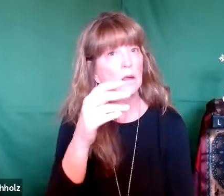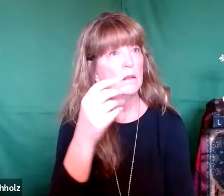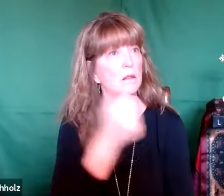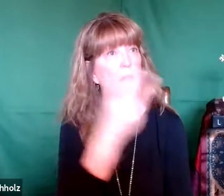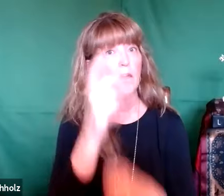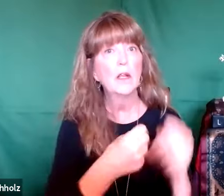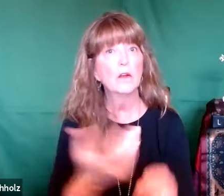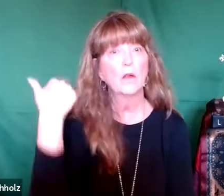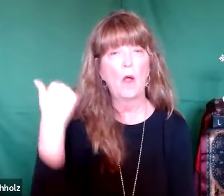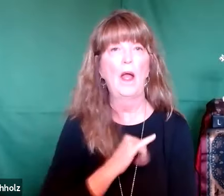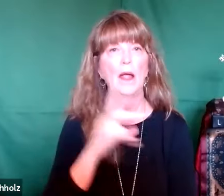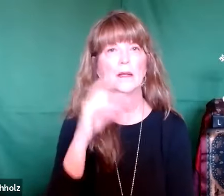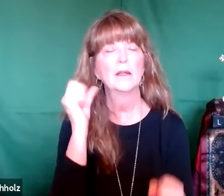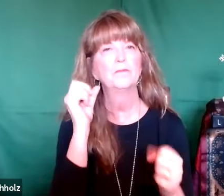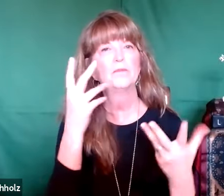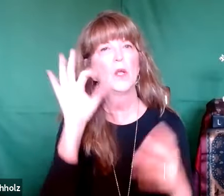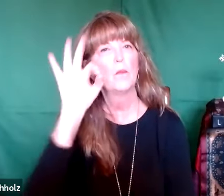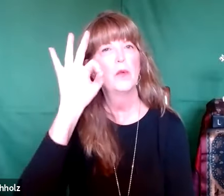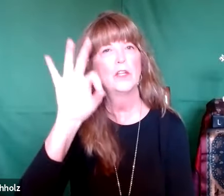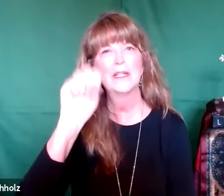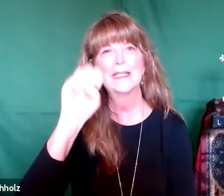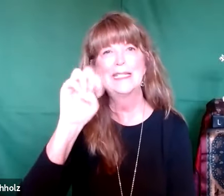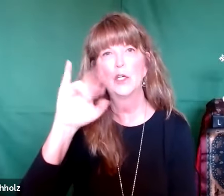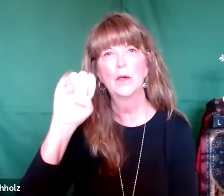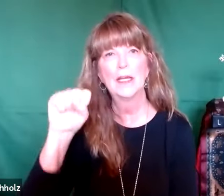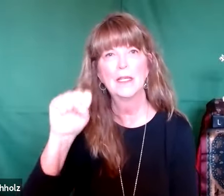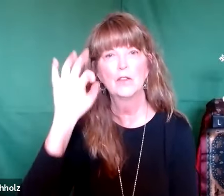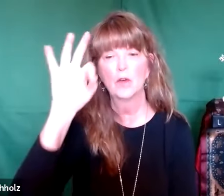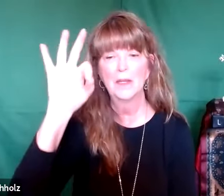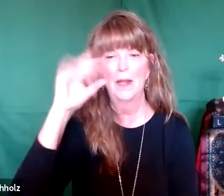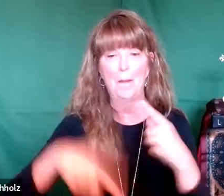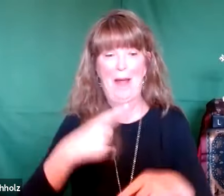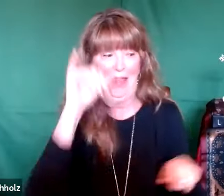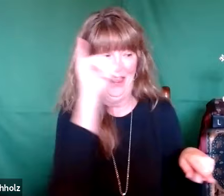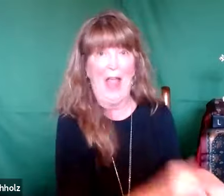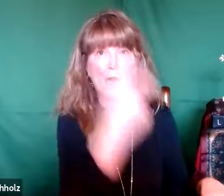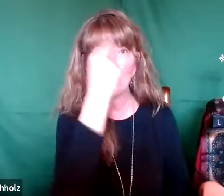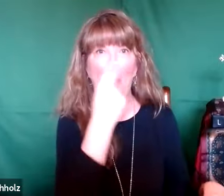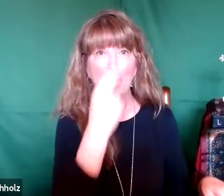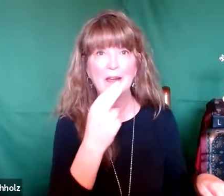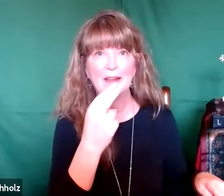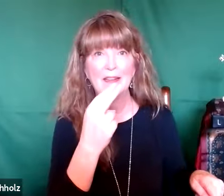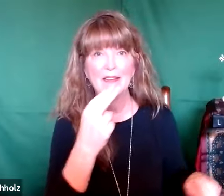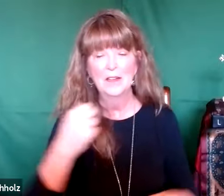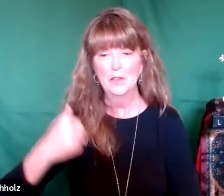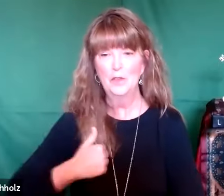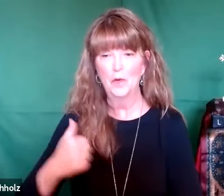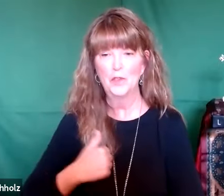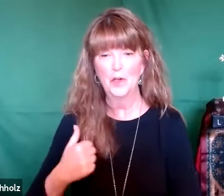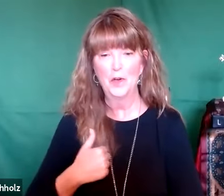totally in love with this part of the story. You know, several years ago, I prepared a sermon series about